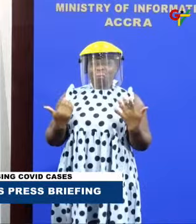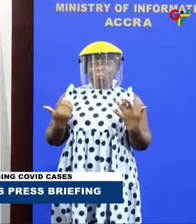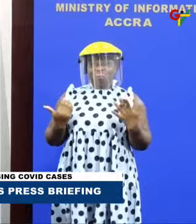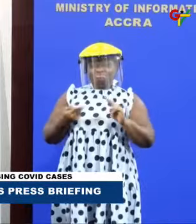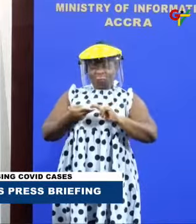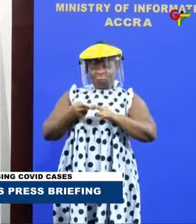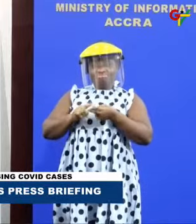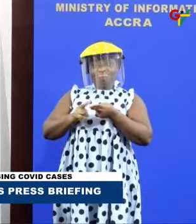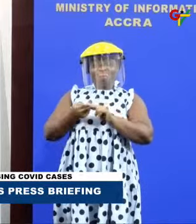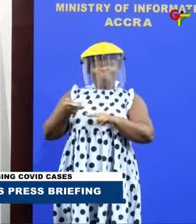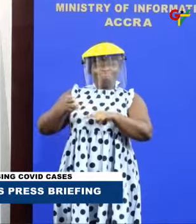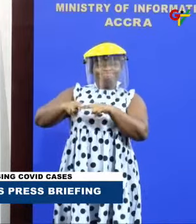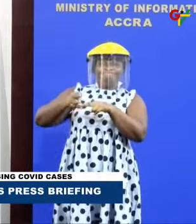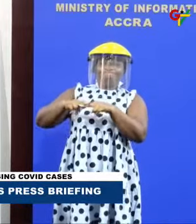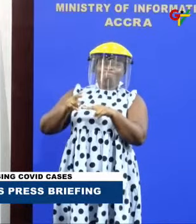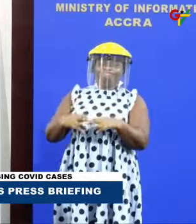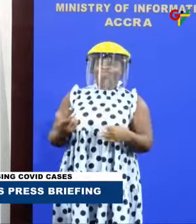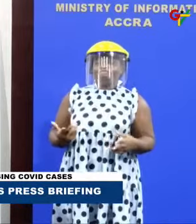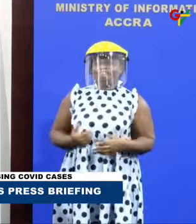some cases already.